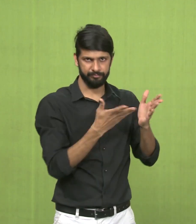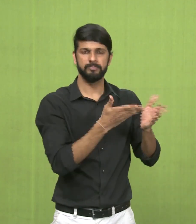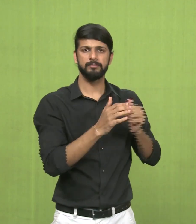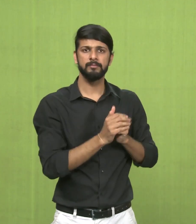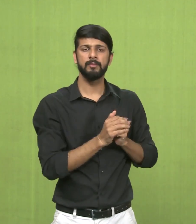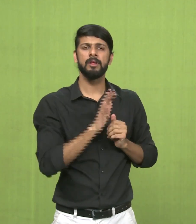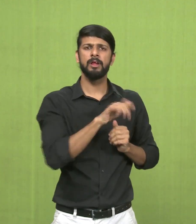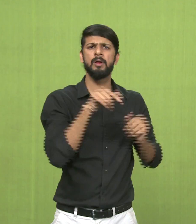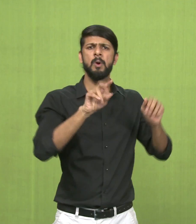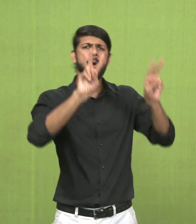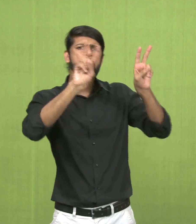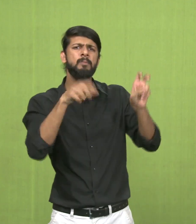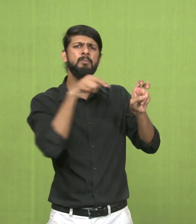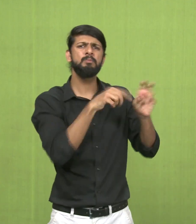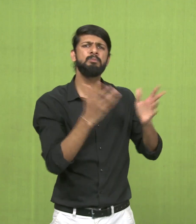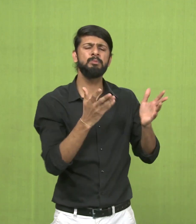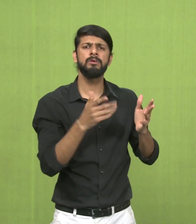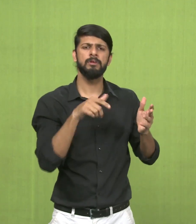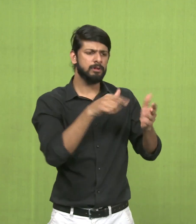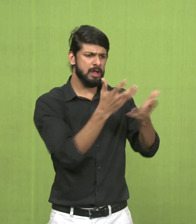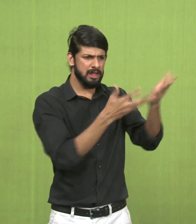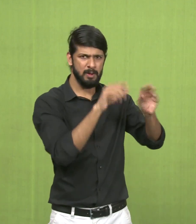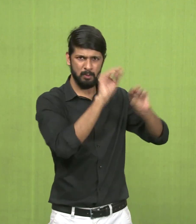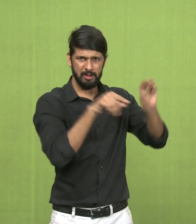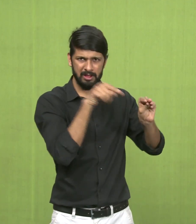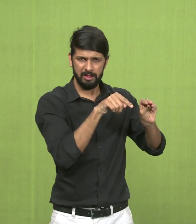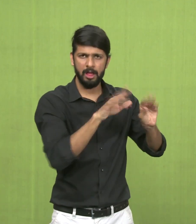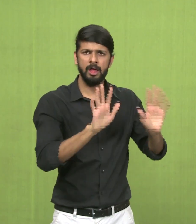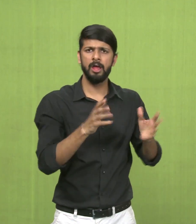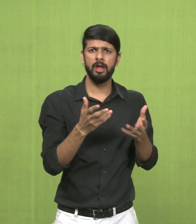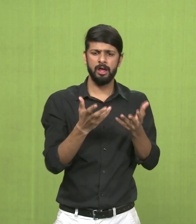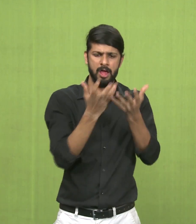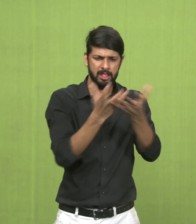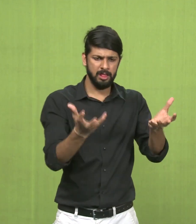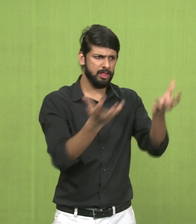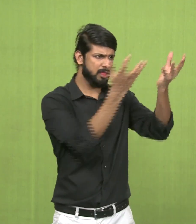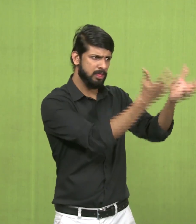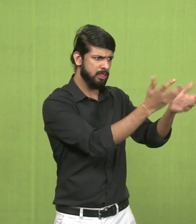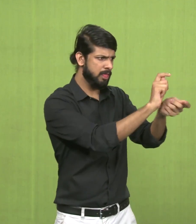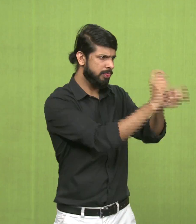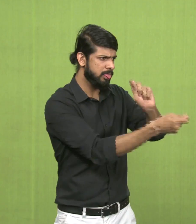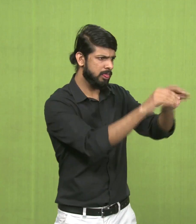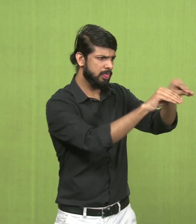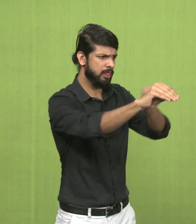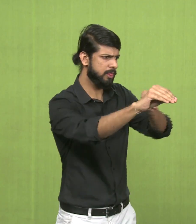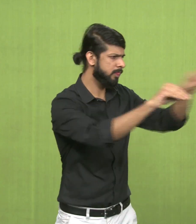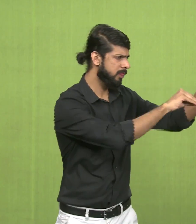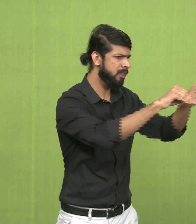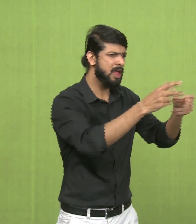Subject of a still life is anything that does not move. So the objects are inanimate.